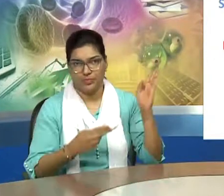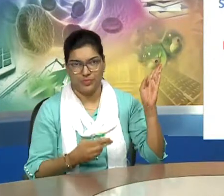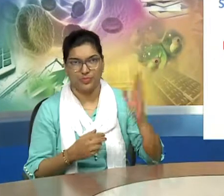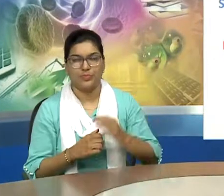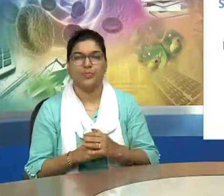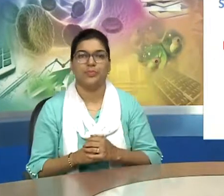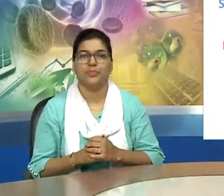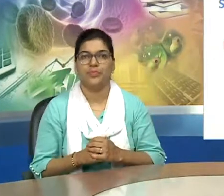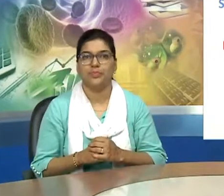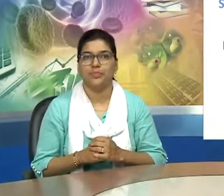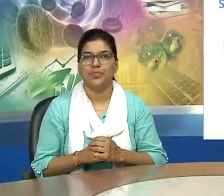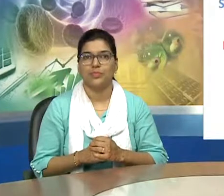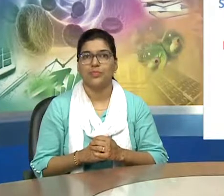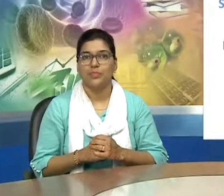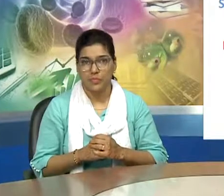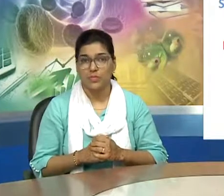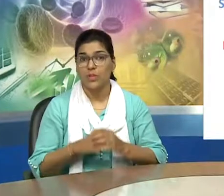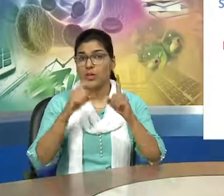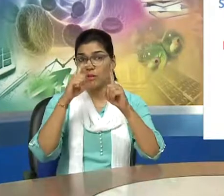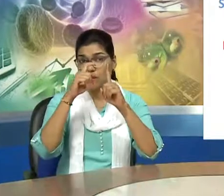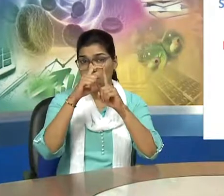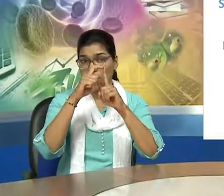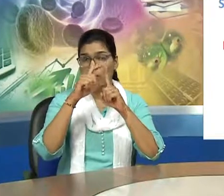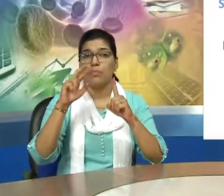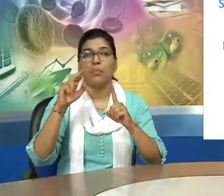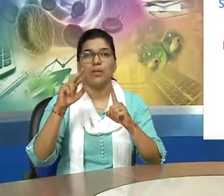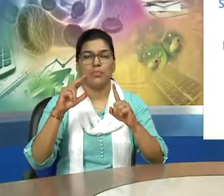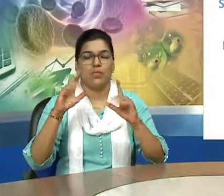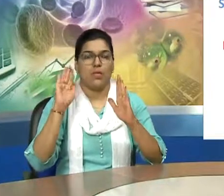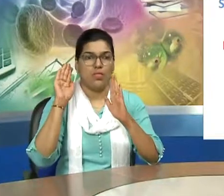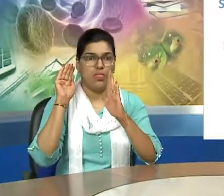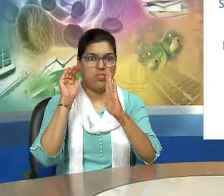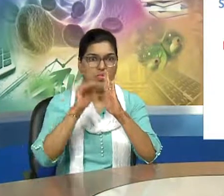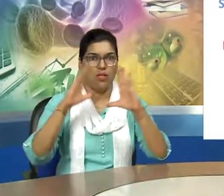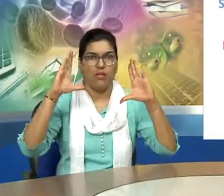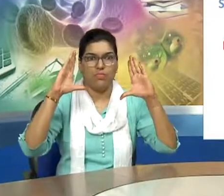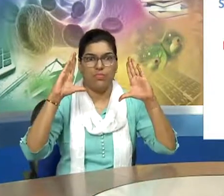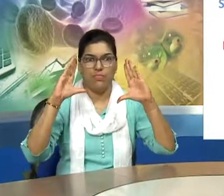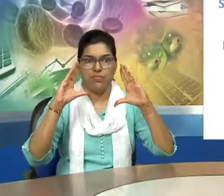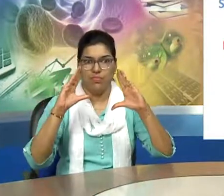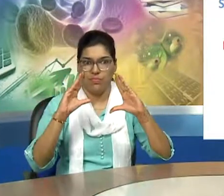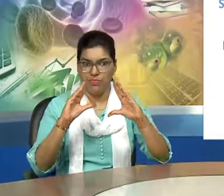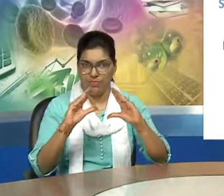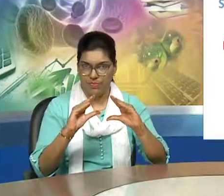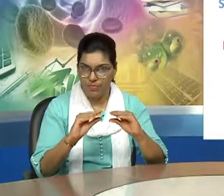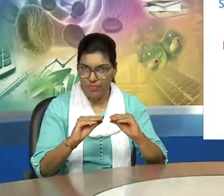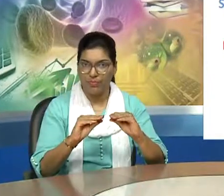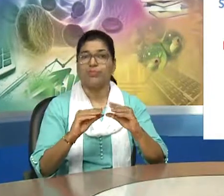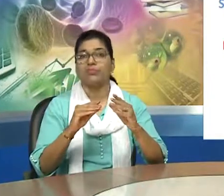number 3. Name of the lesson is shown on the screen. It